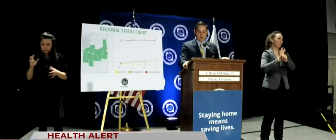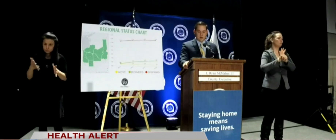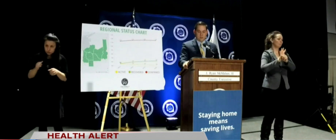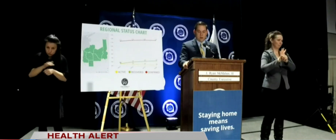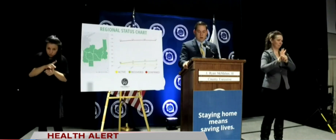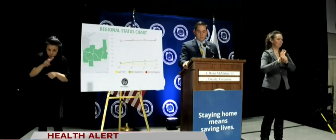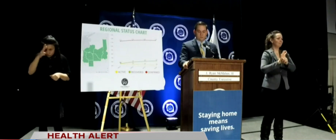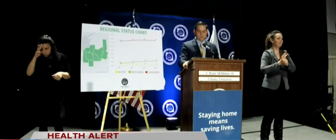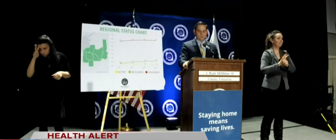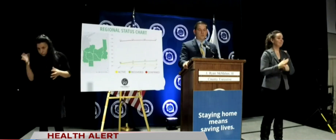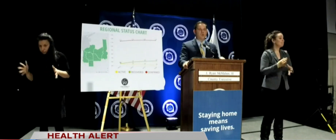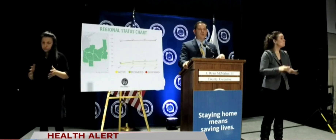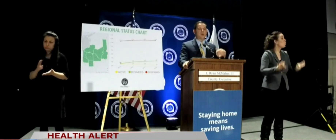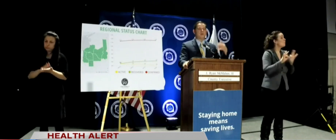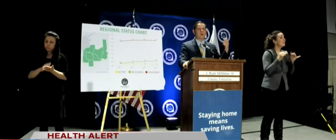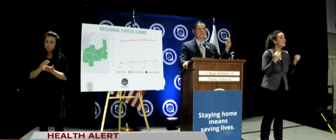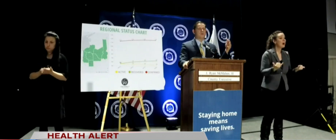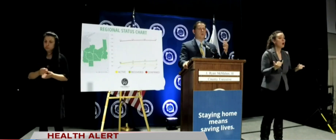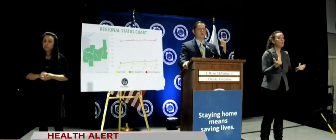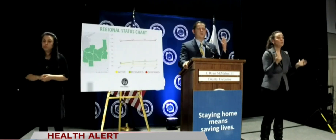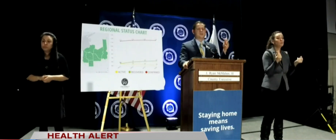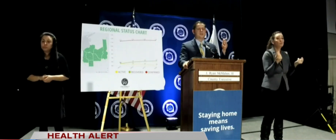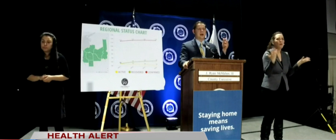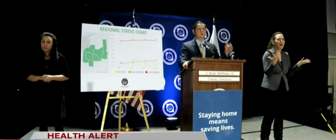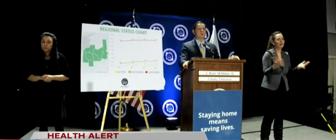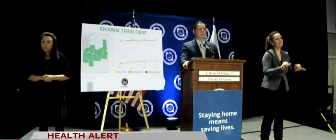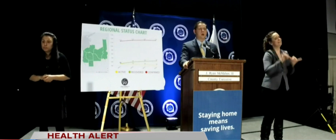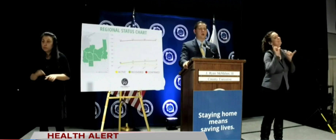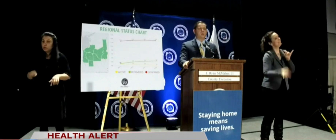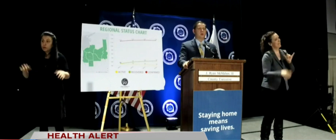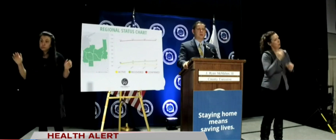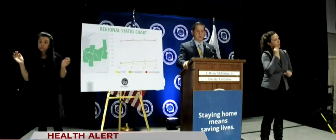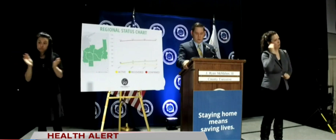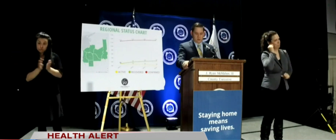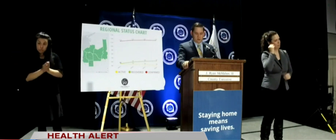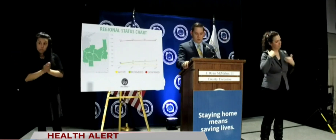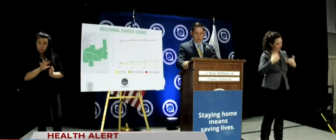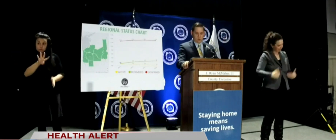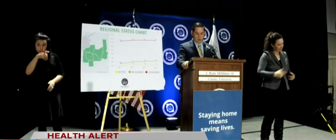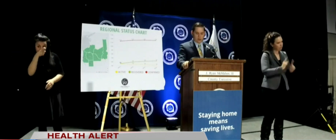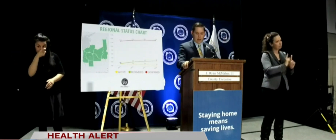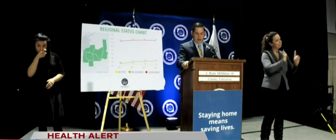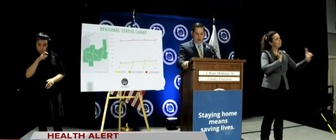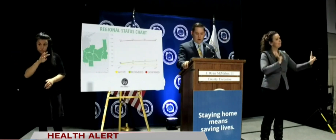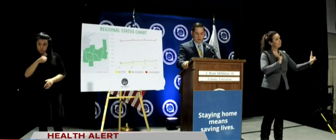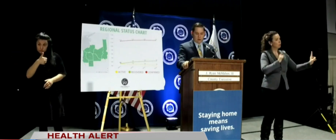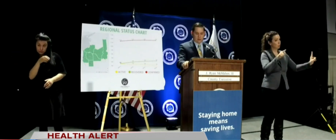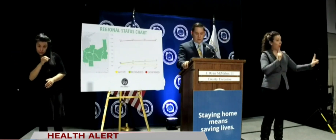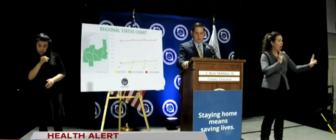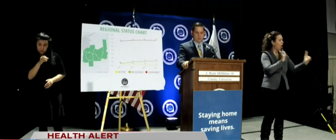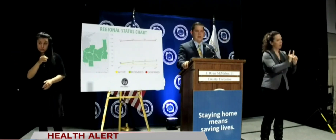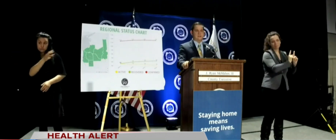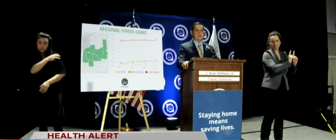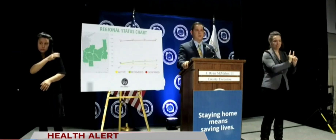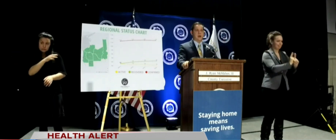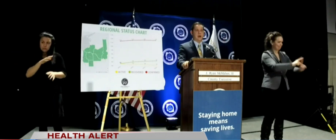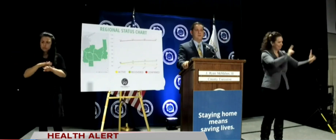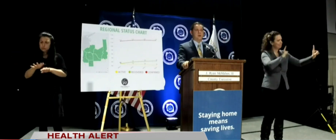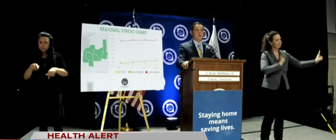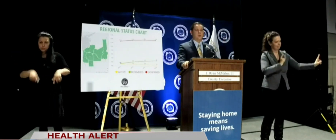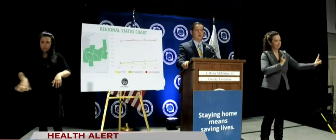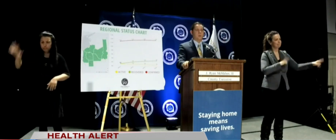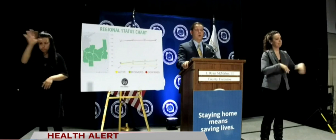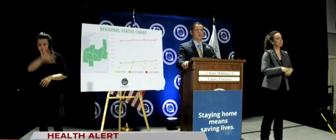this, but we have roughly 460,000 people in our community. So when you look at our number of tests that we